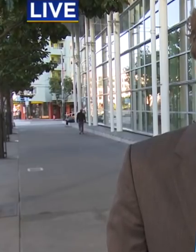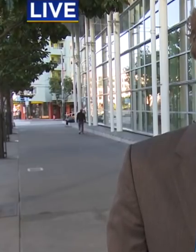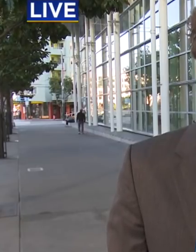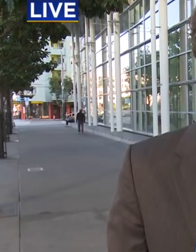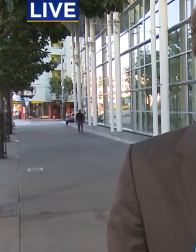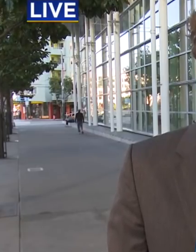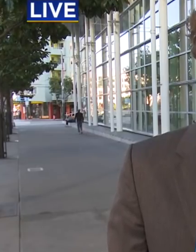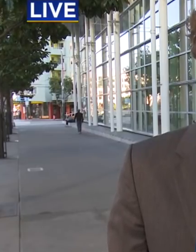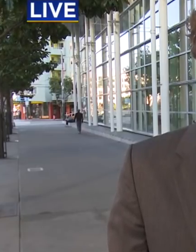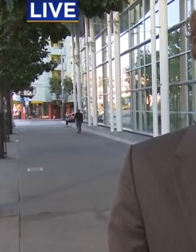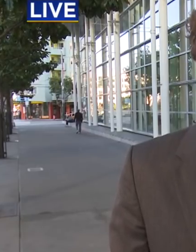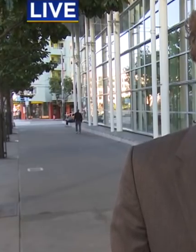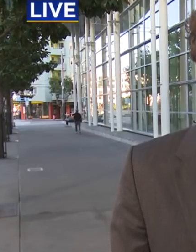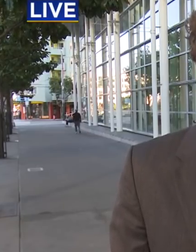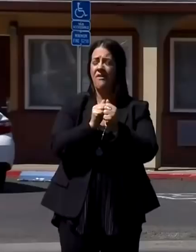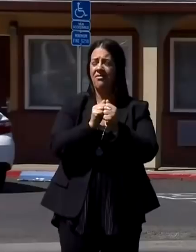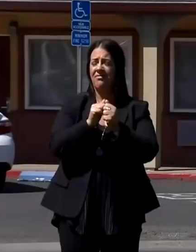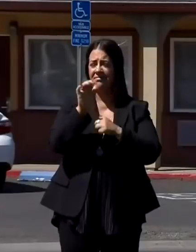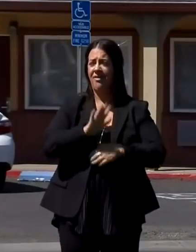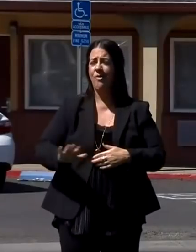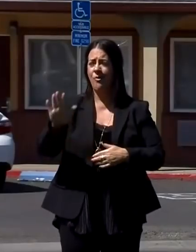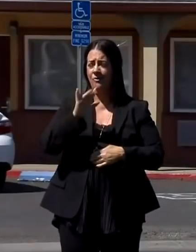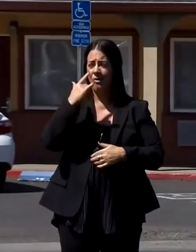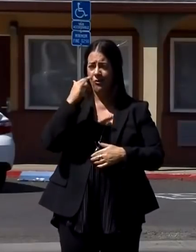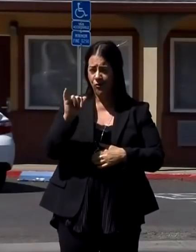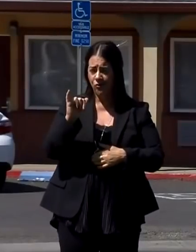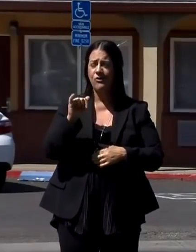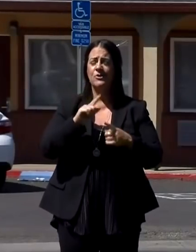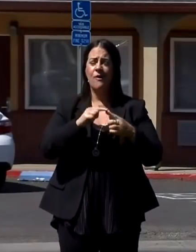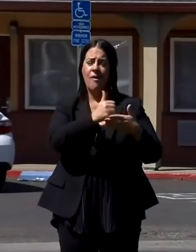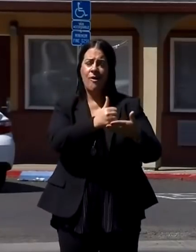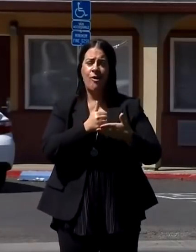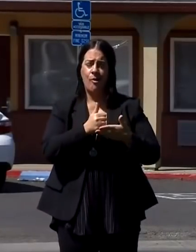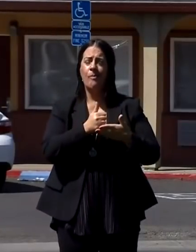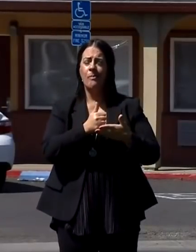governor loves numbers. Some